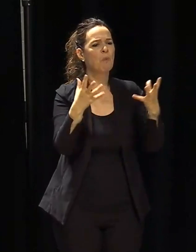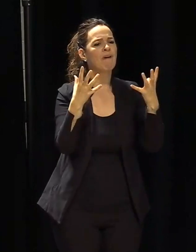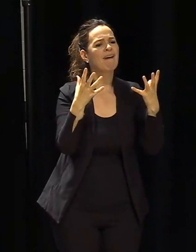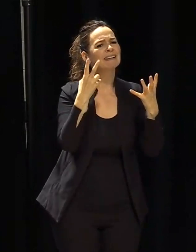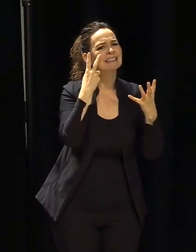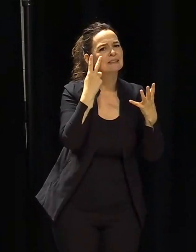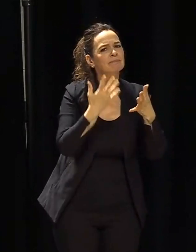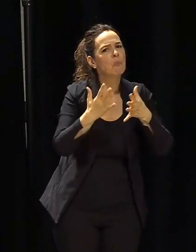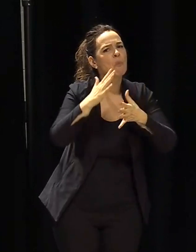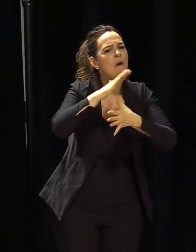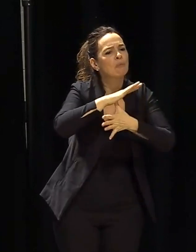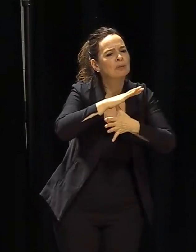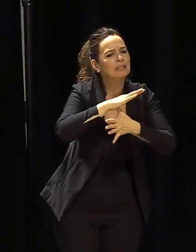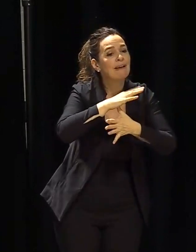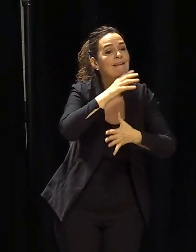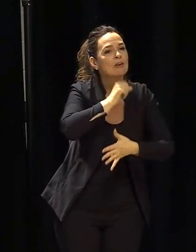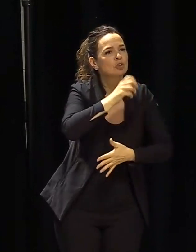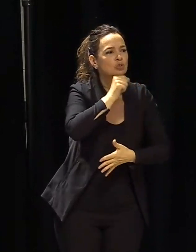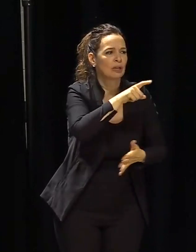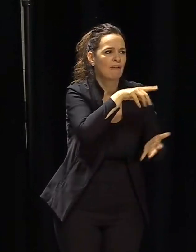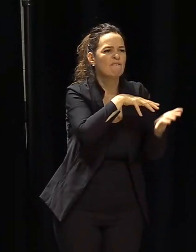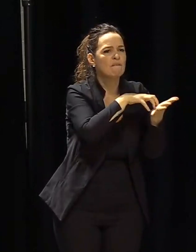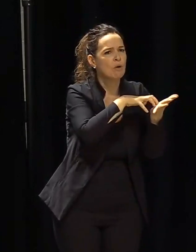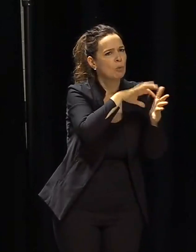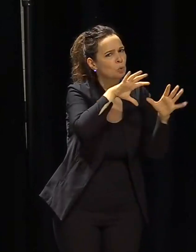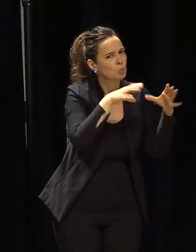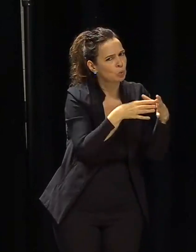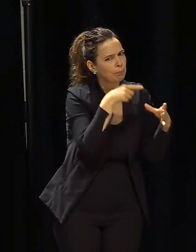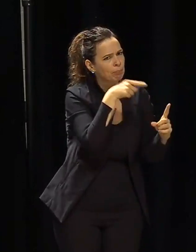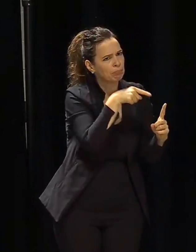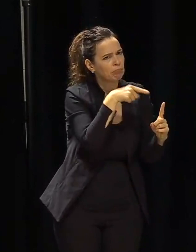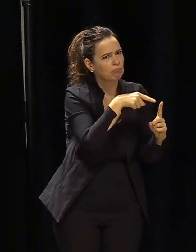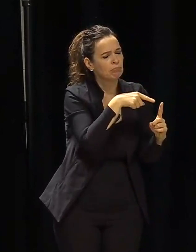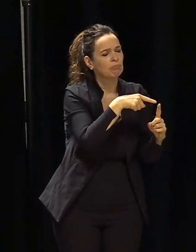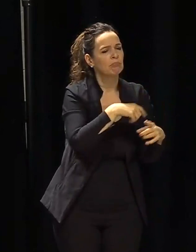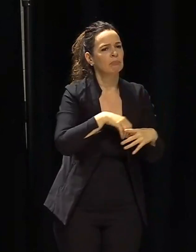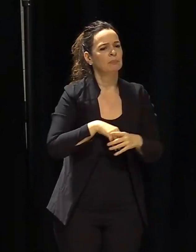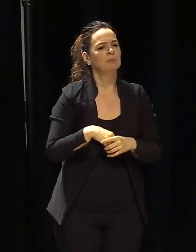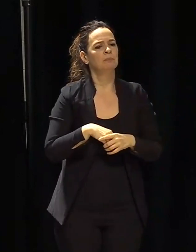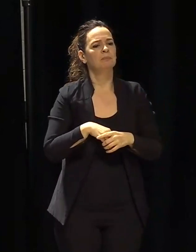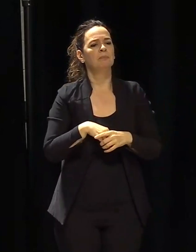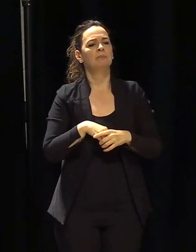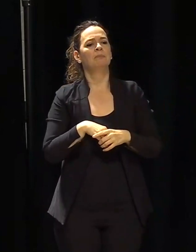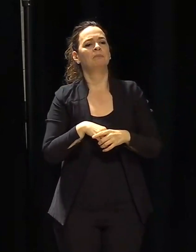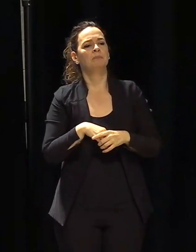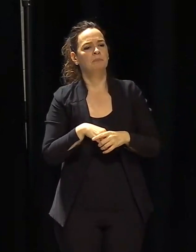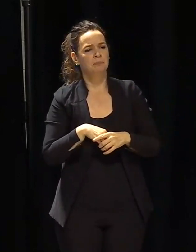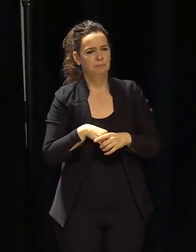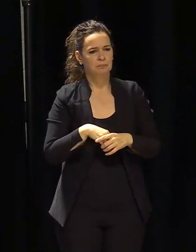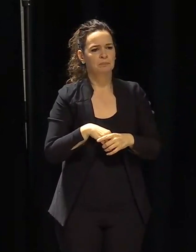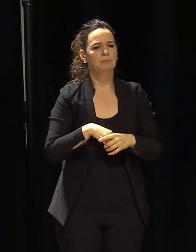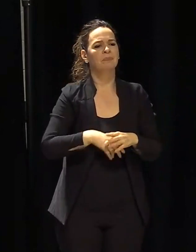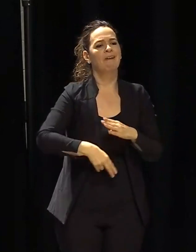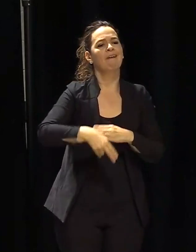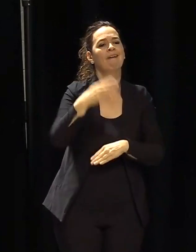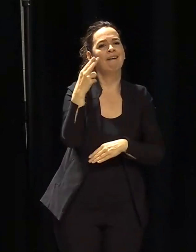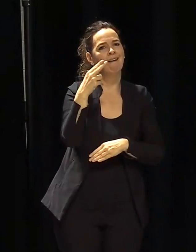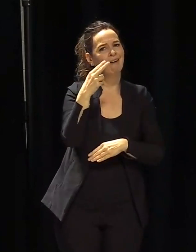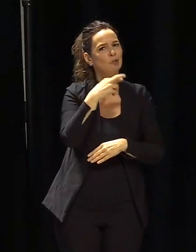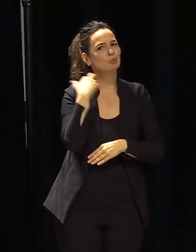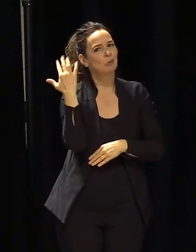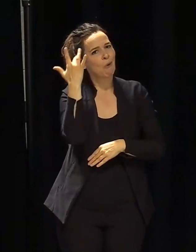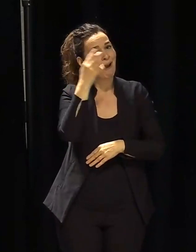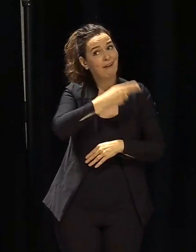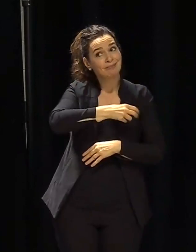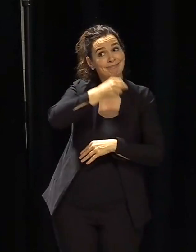those are folks that have a higher percentage of hospitalizations. So that vaccine should help this tremendously. But